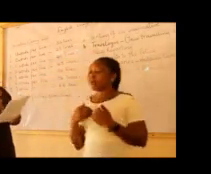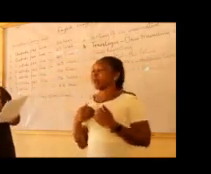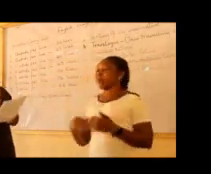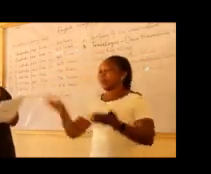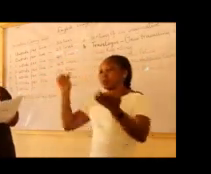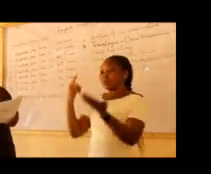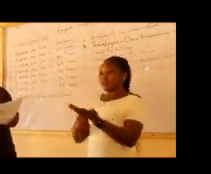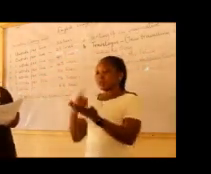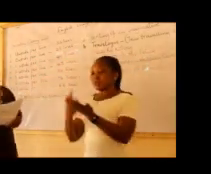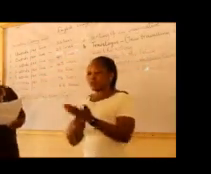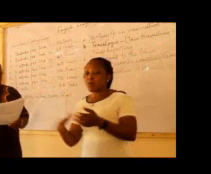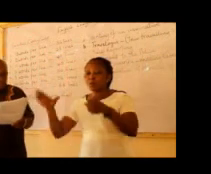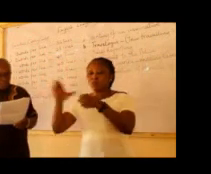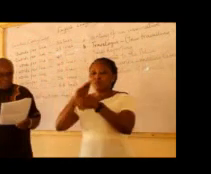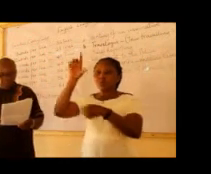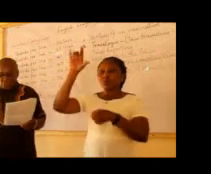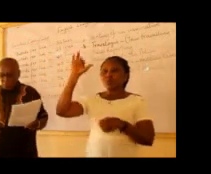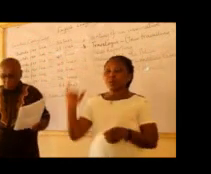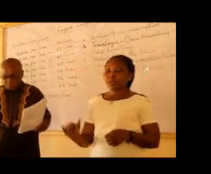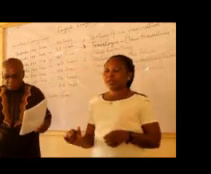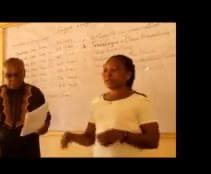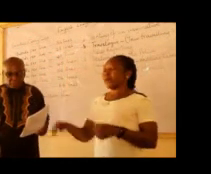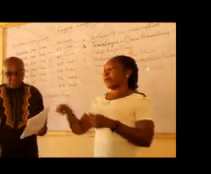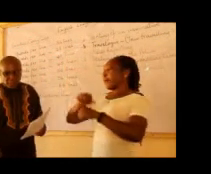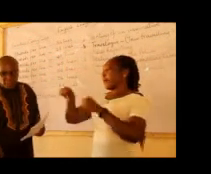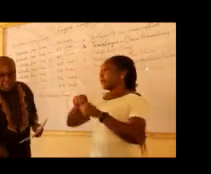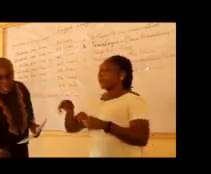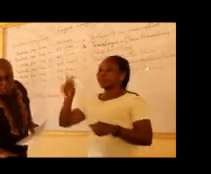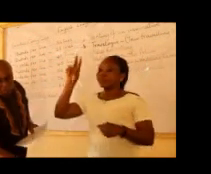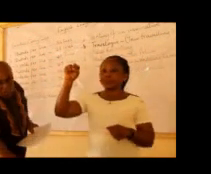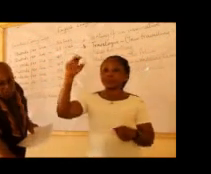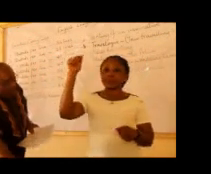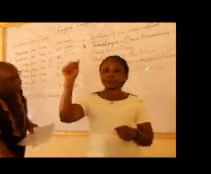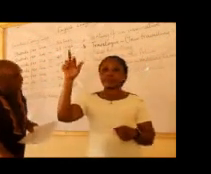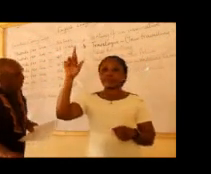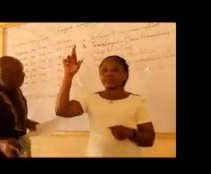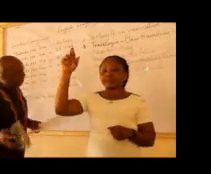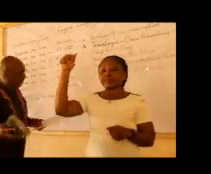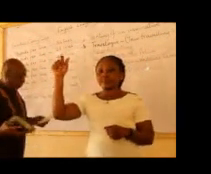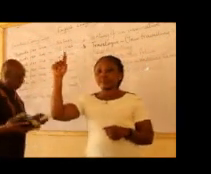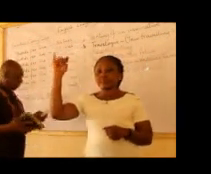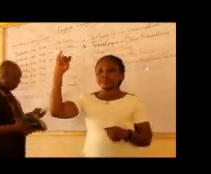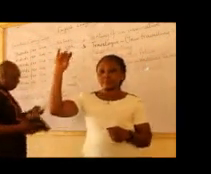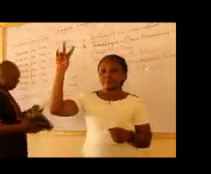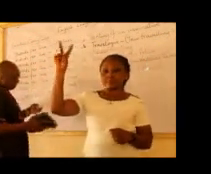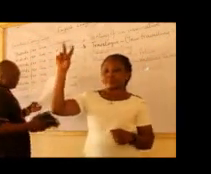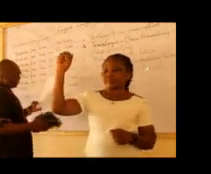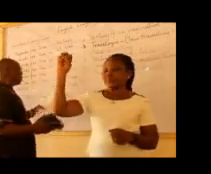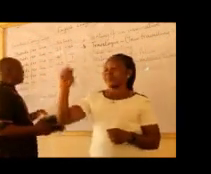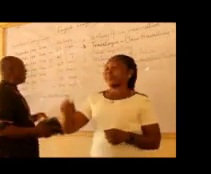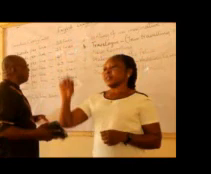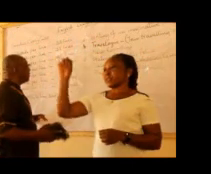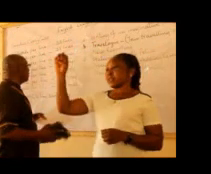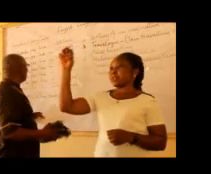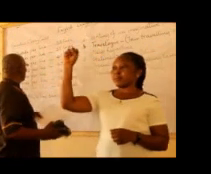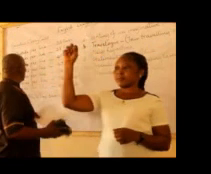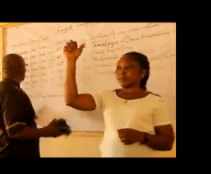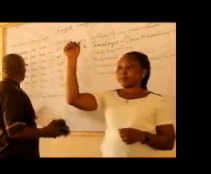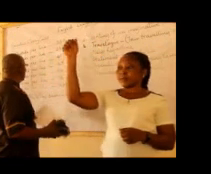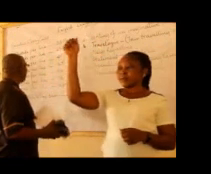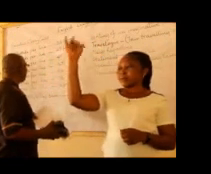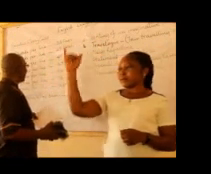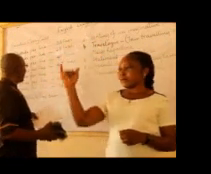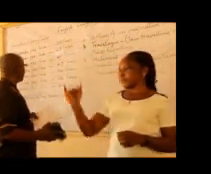narrative essay, and so I'll go on now to give